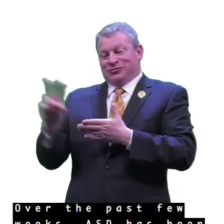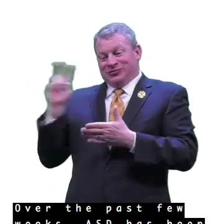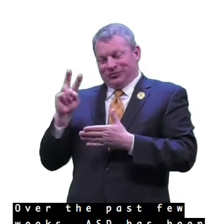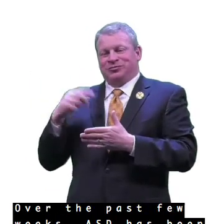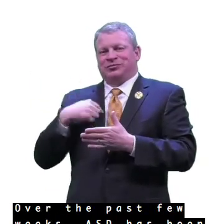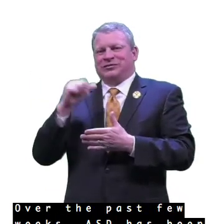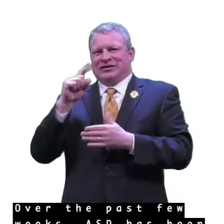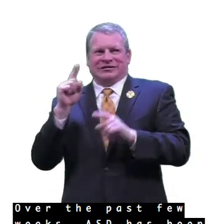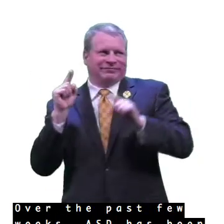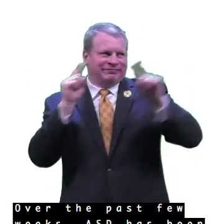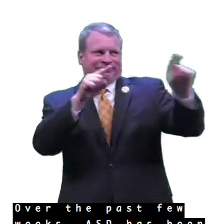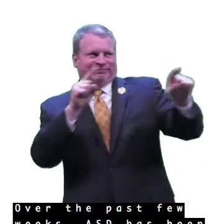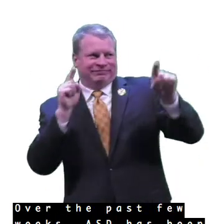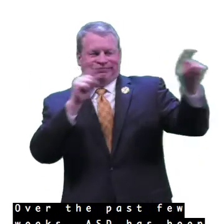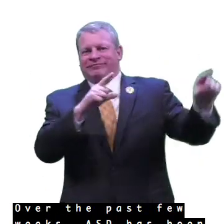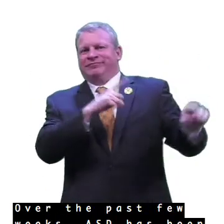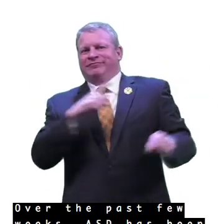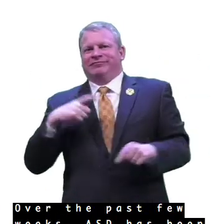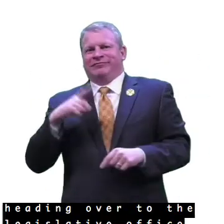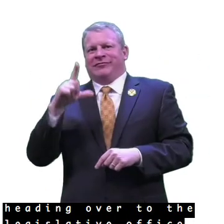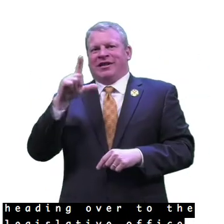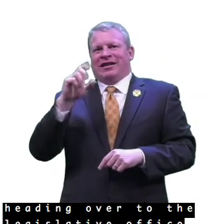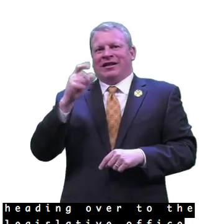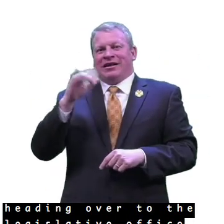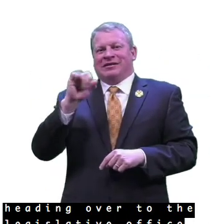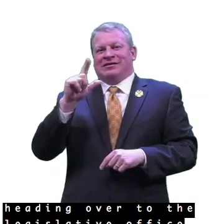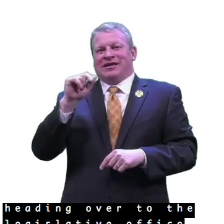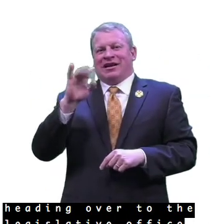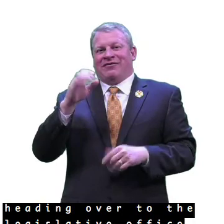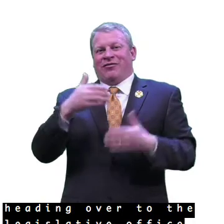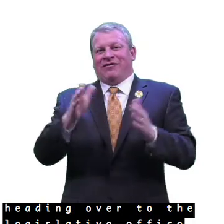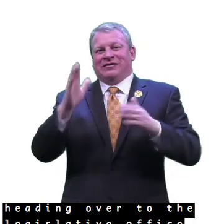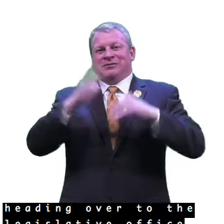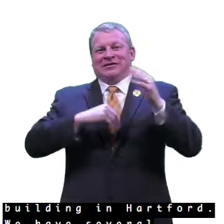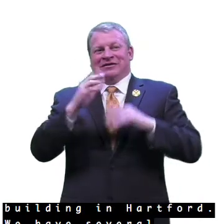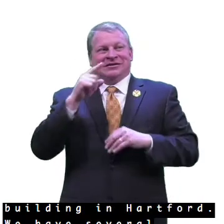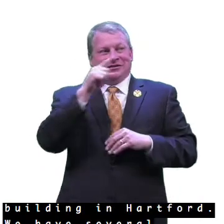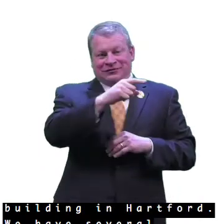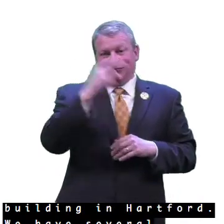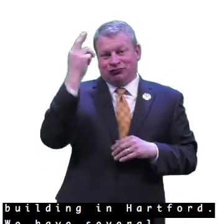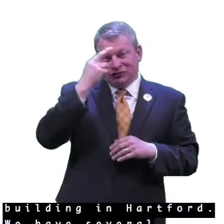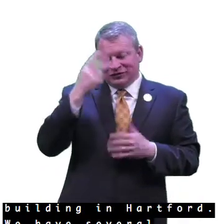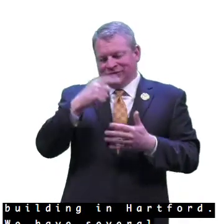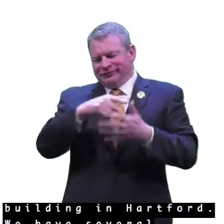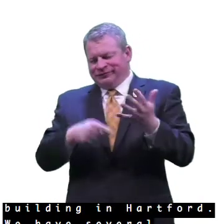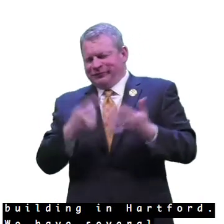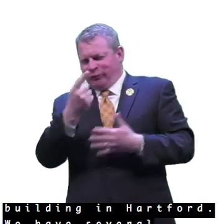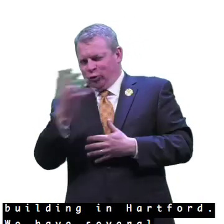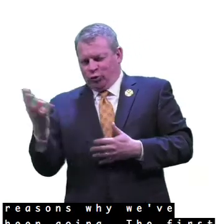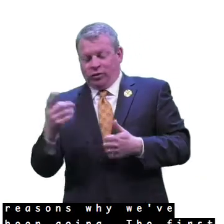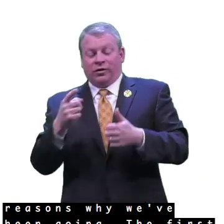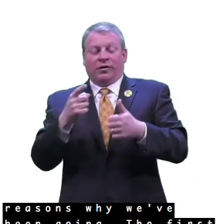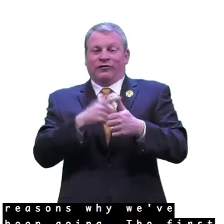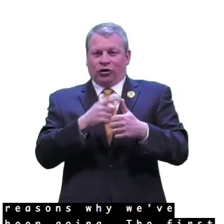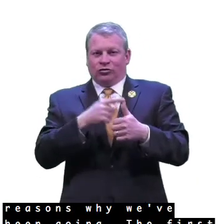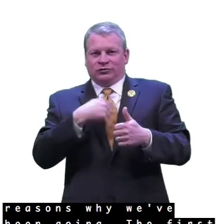Over the past few weeks, ASD has been heading over to the Legislative Office Building in Hartford. We have several reasons why we've been